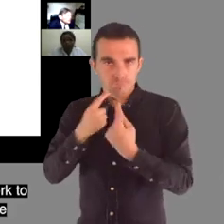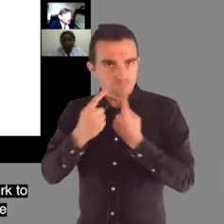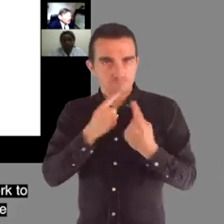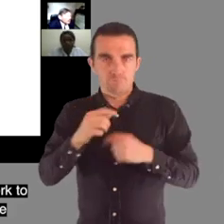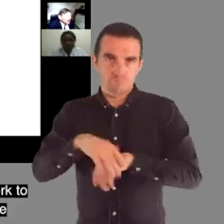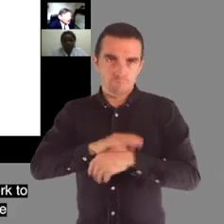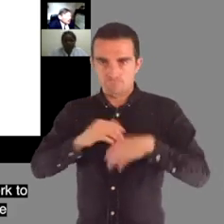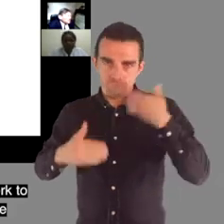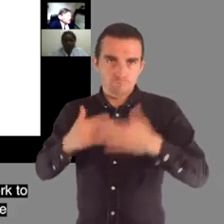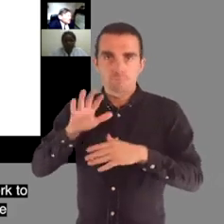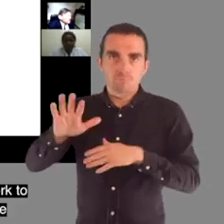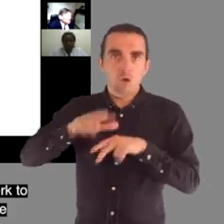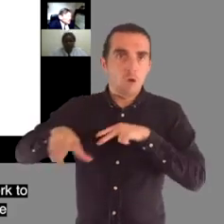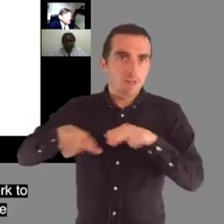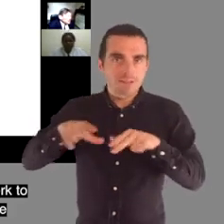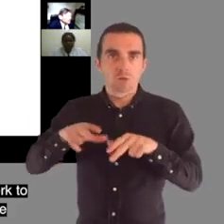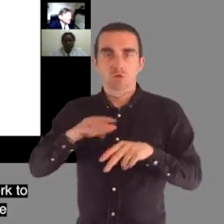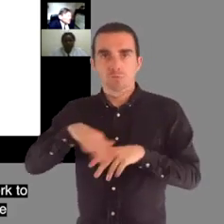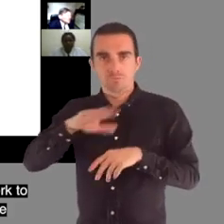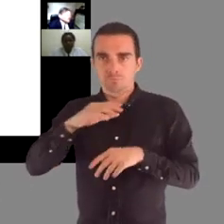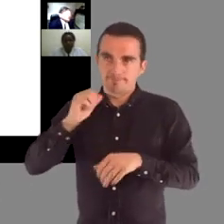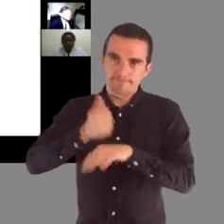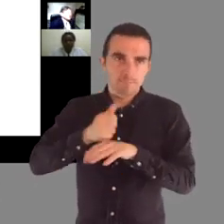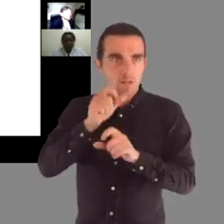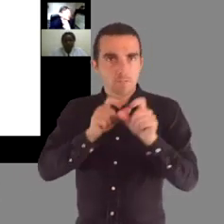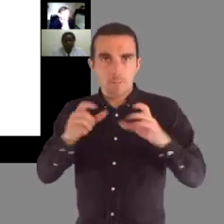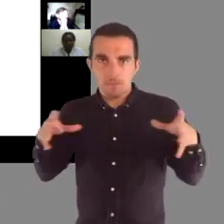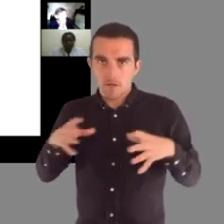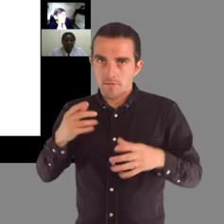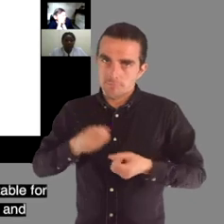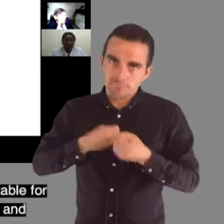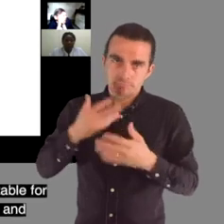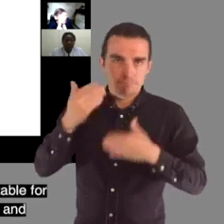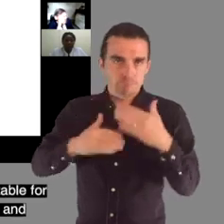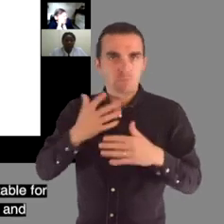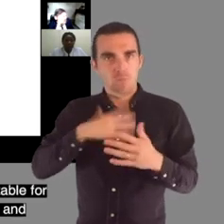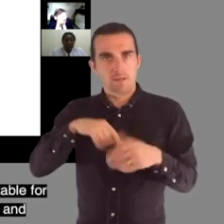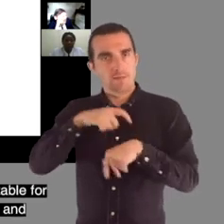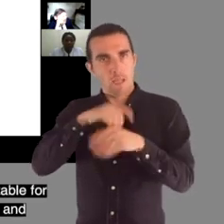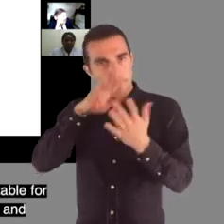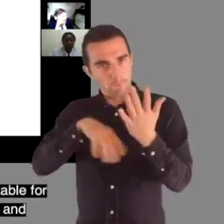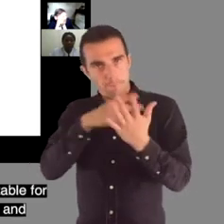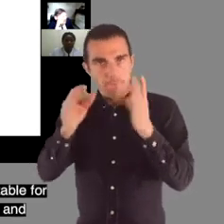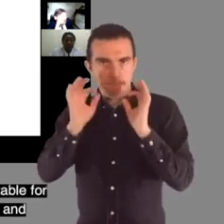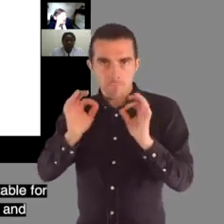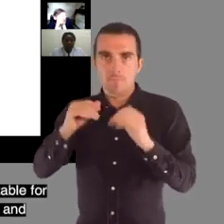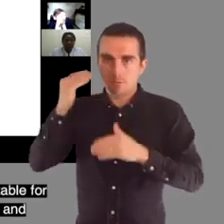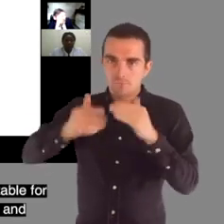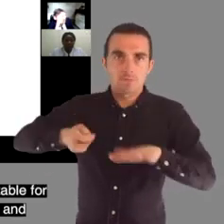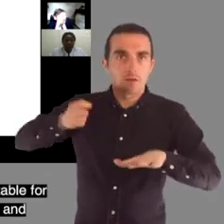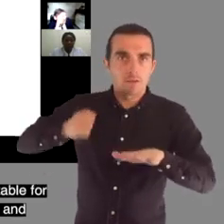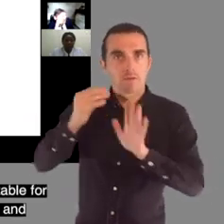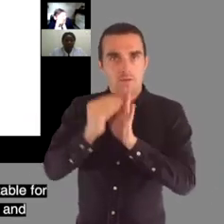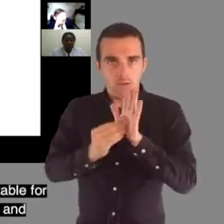to develop the representative organizations, the voice of disabled people. So this means setting up a timetable